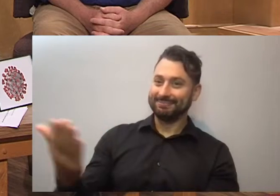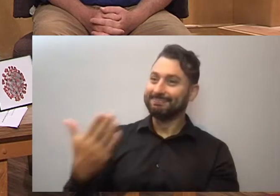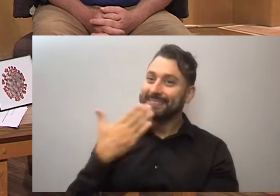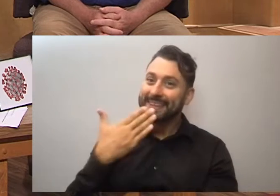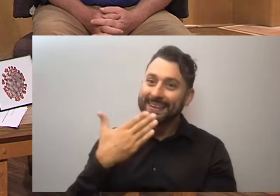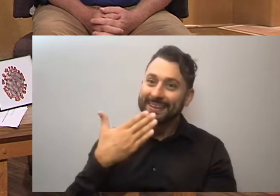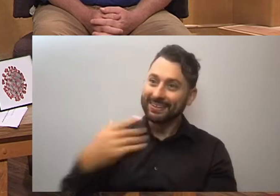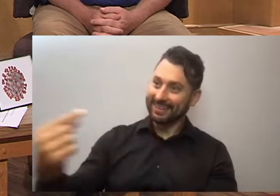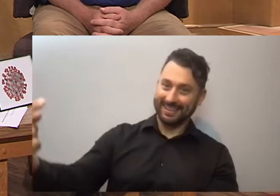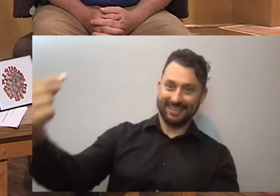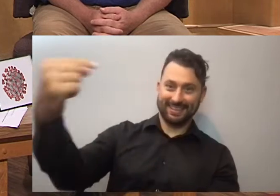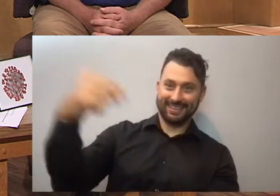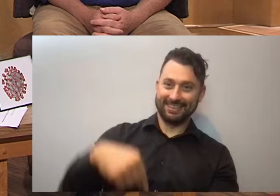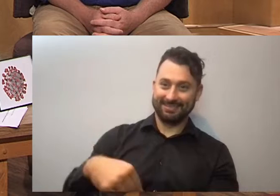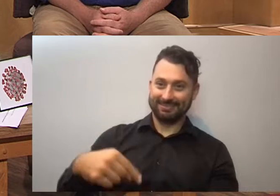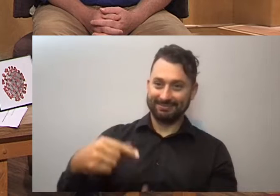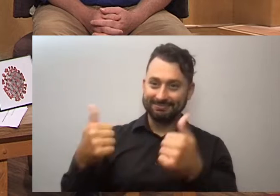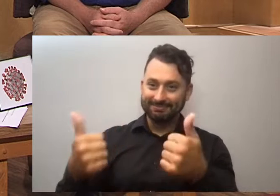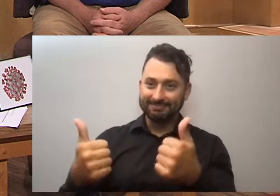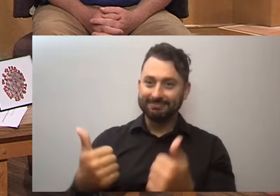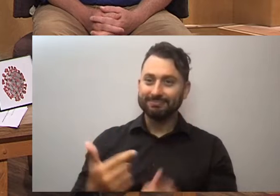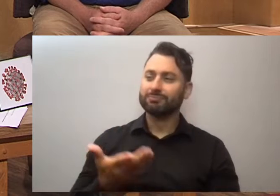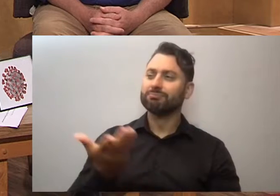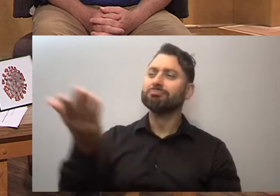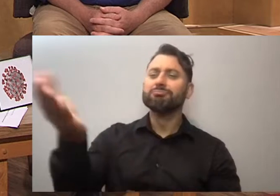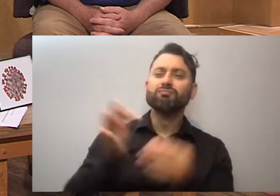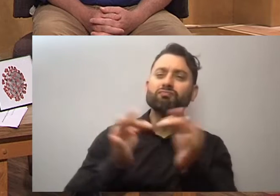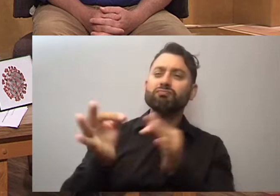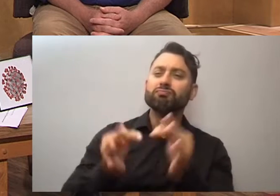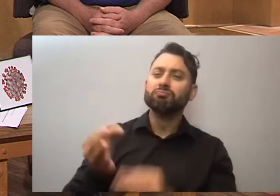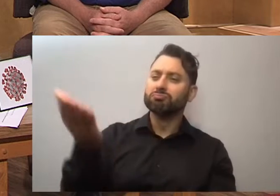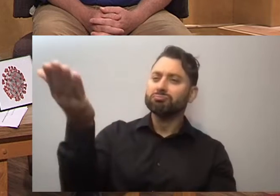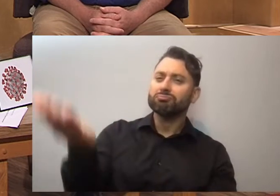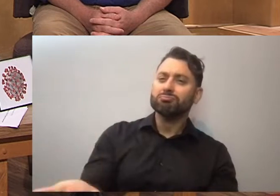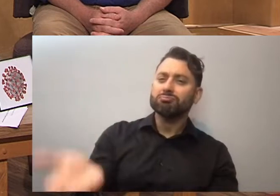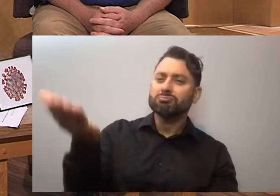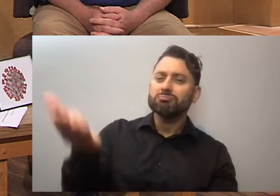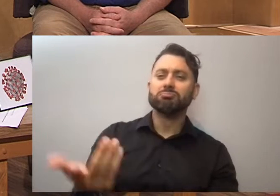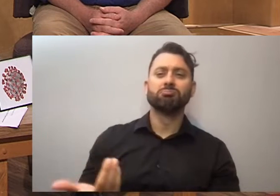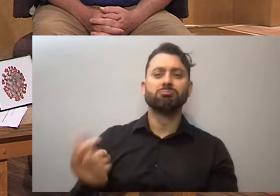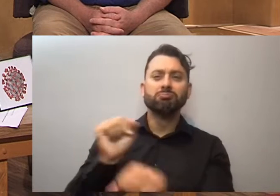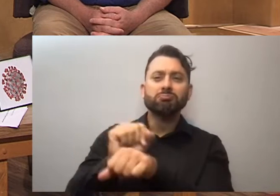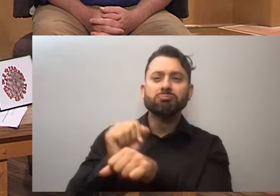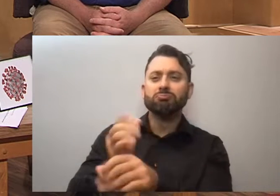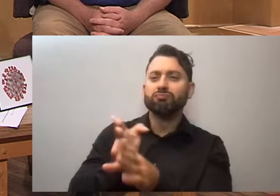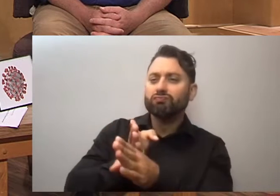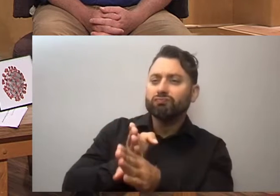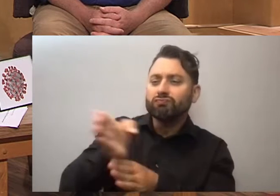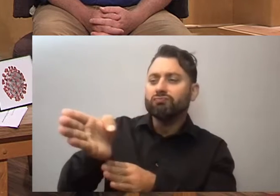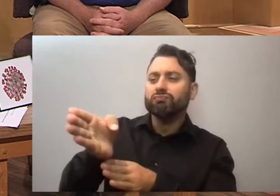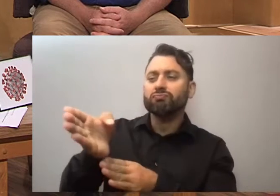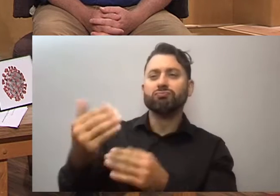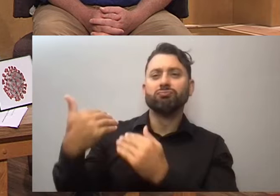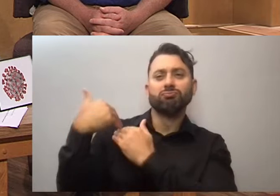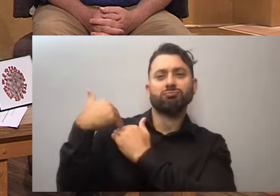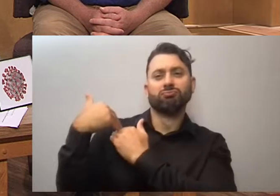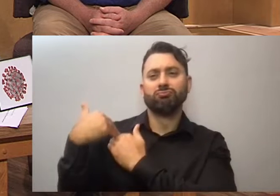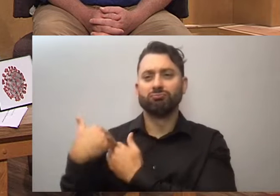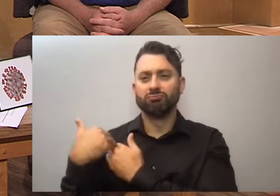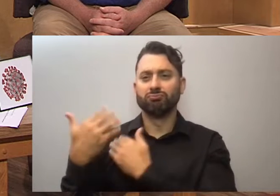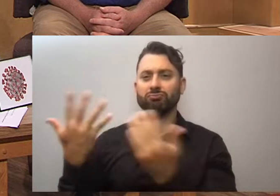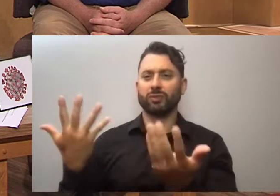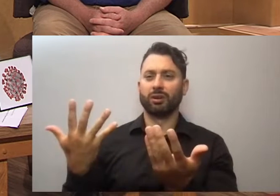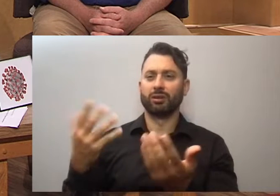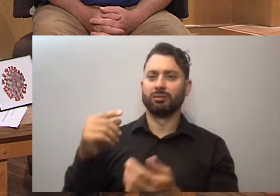And thank you for coming. Could you share a little bit about your background and your role